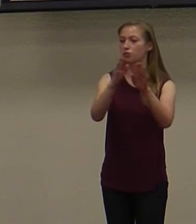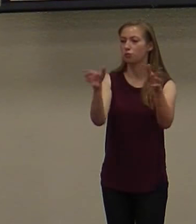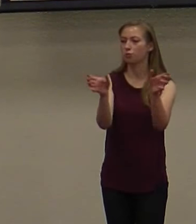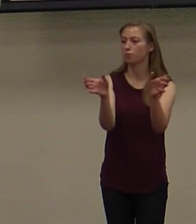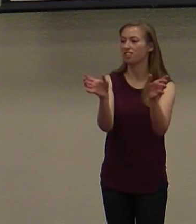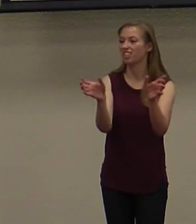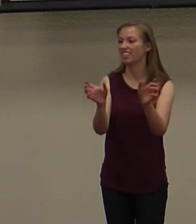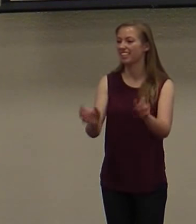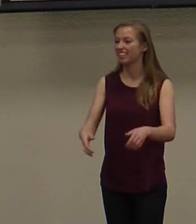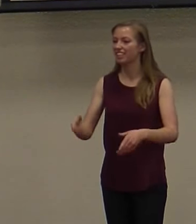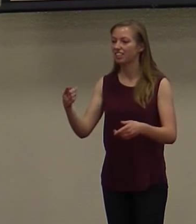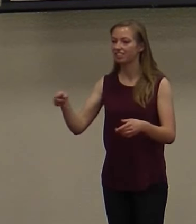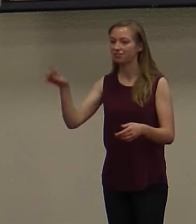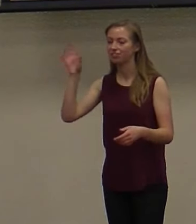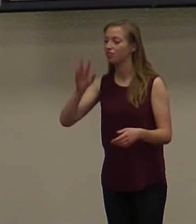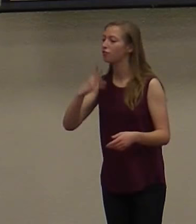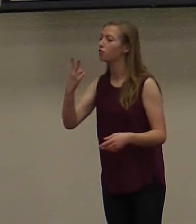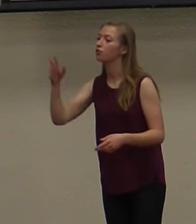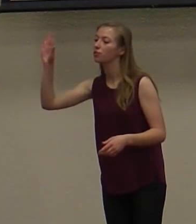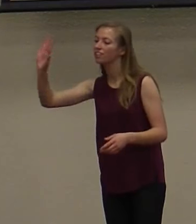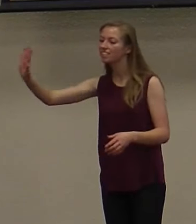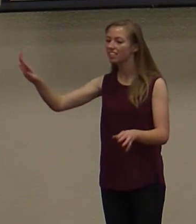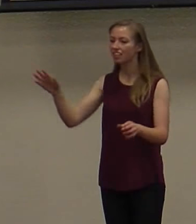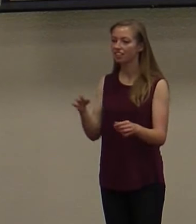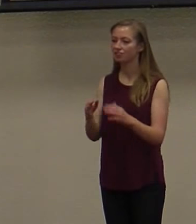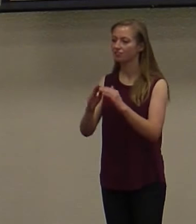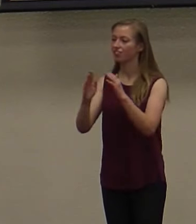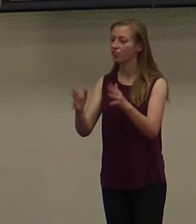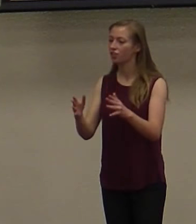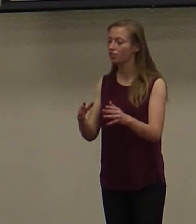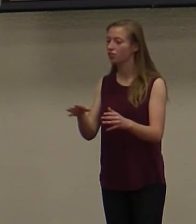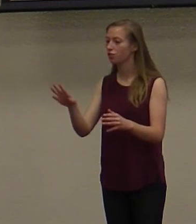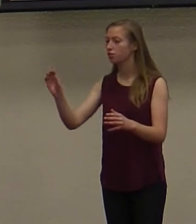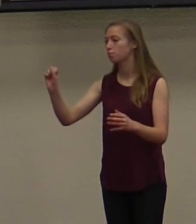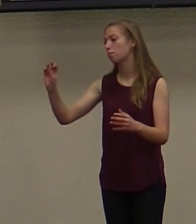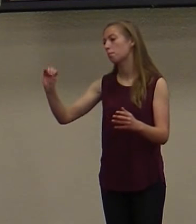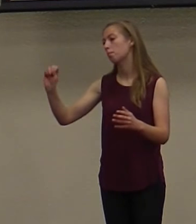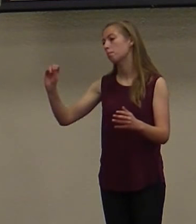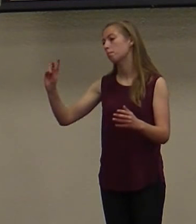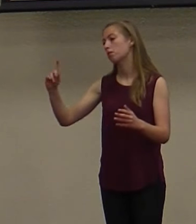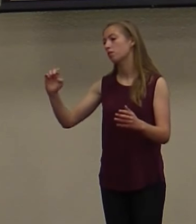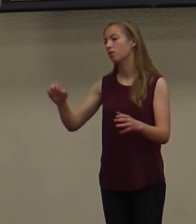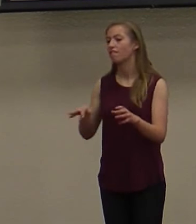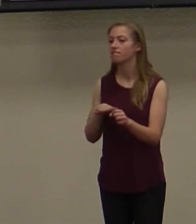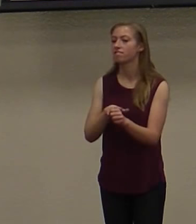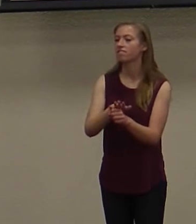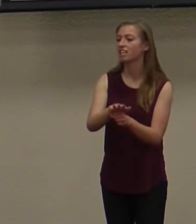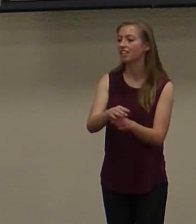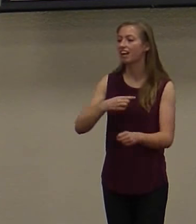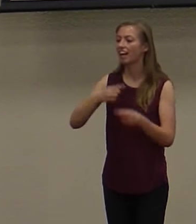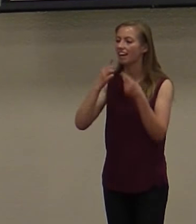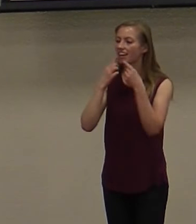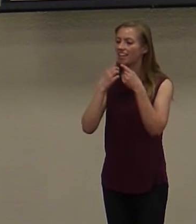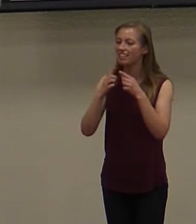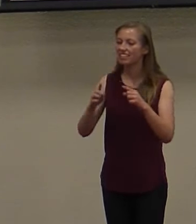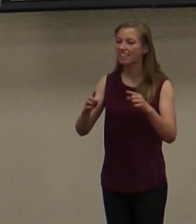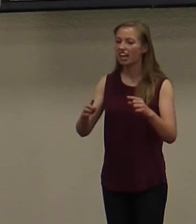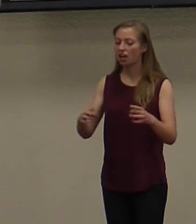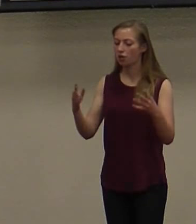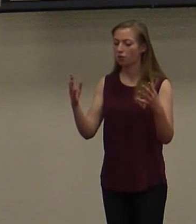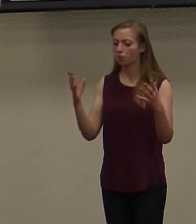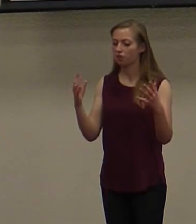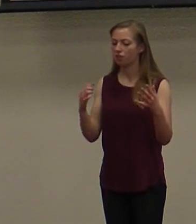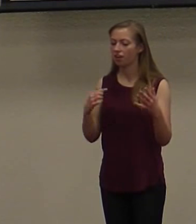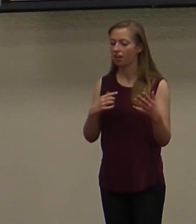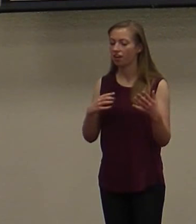out, and the house was filled with smoke. So I said, Woe is me, for I am undone, because I